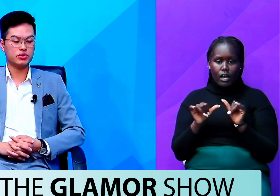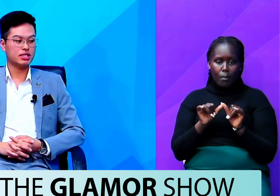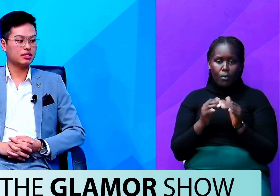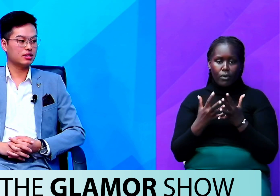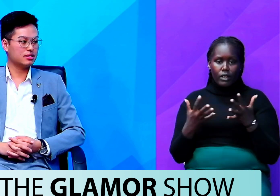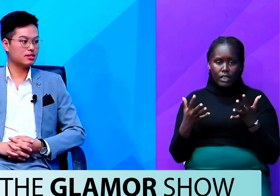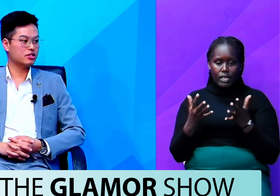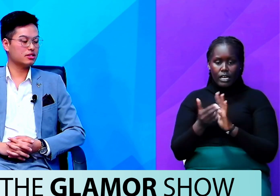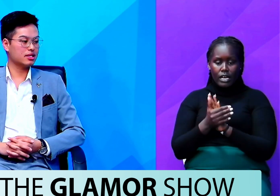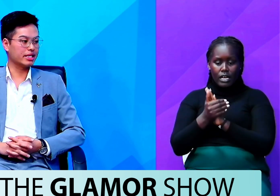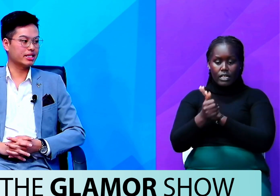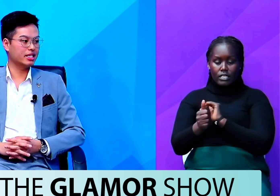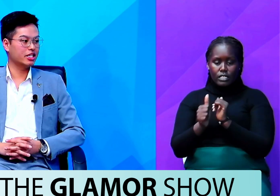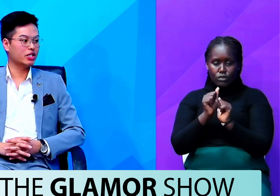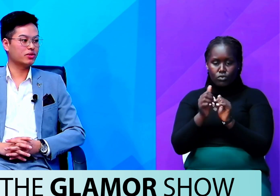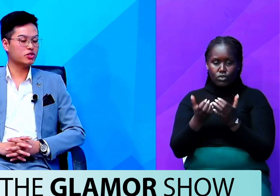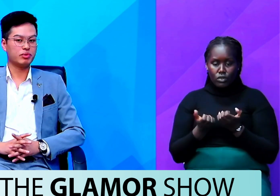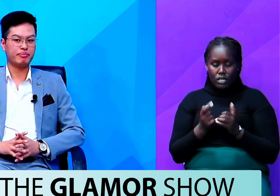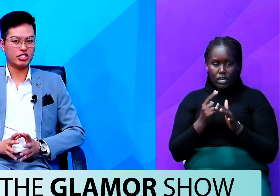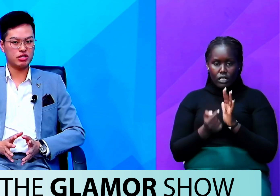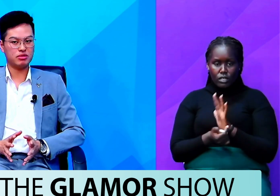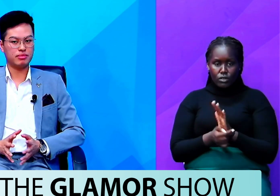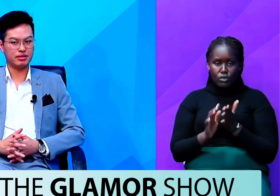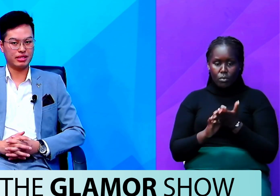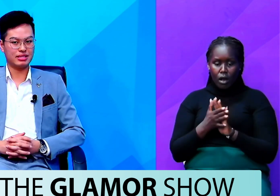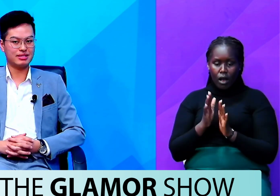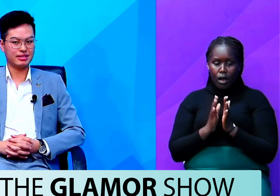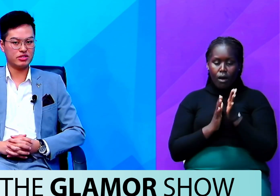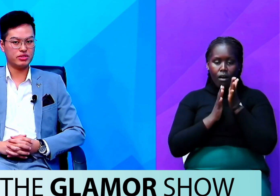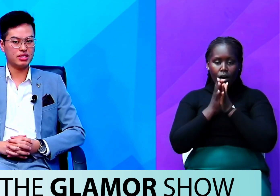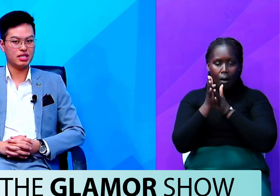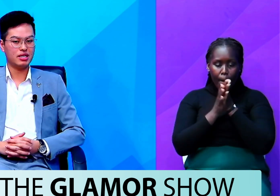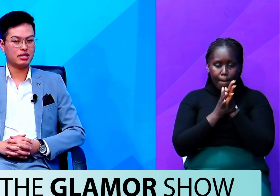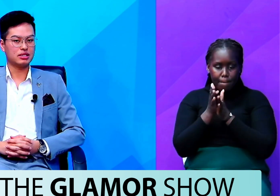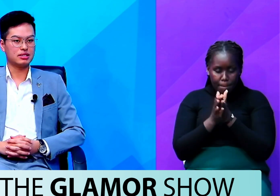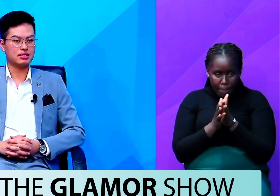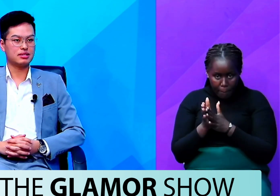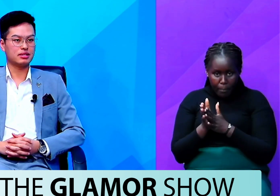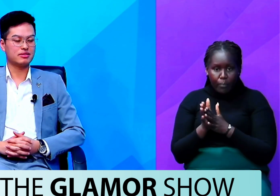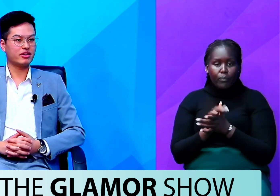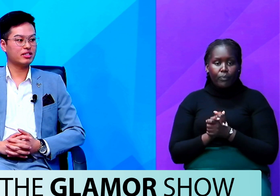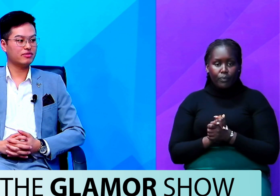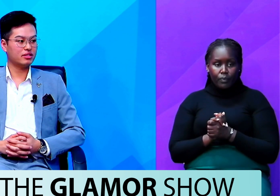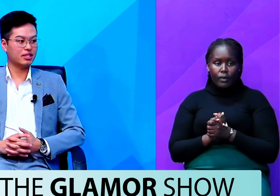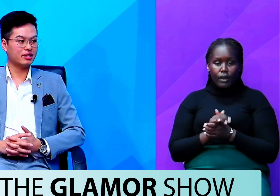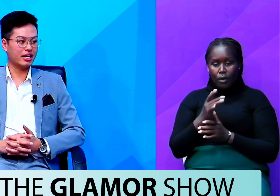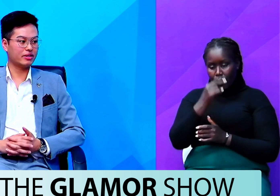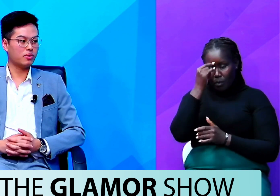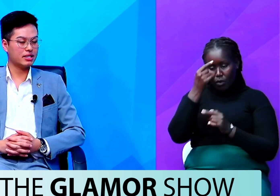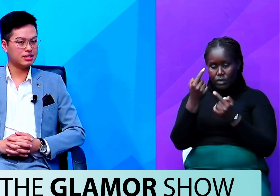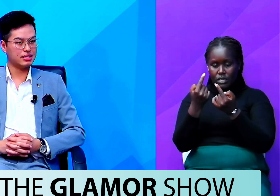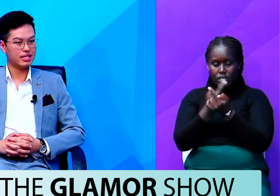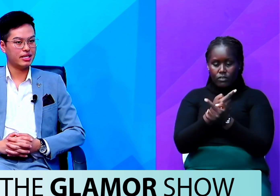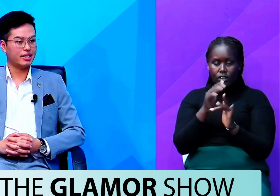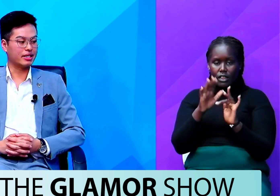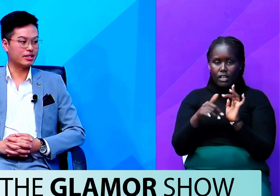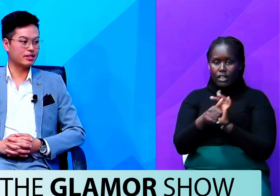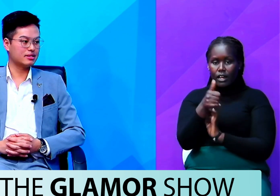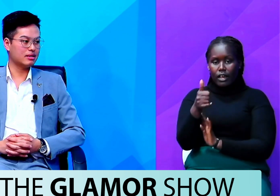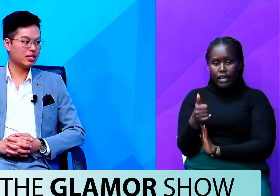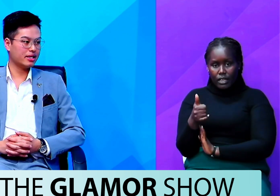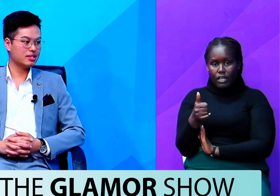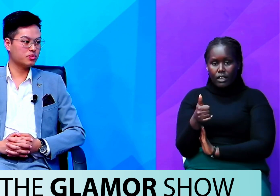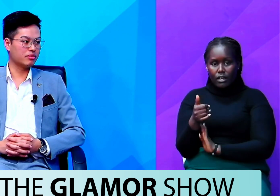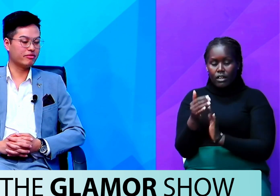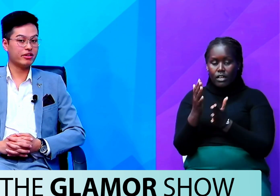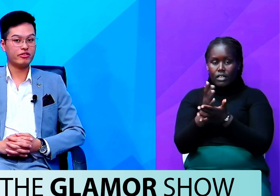skills you need is just like you need to be passionate about this industry, because it's very different than the other ones. And